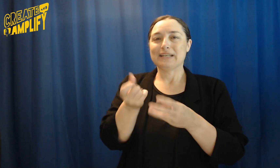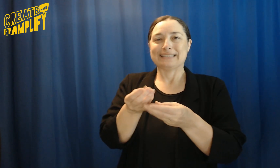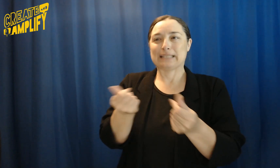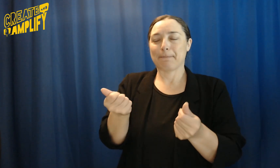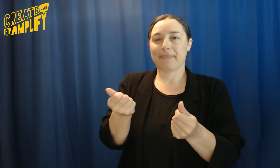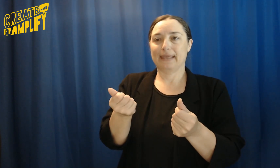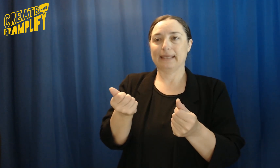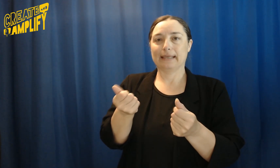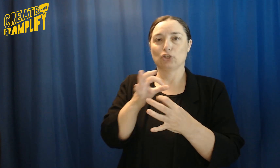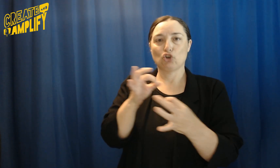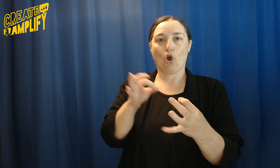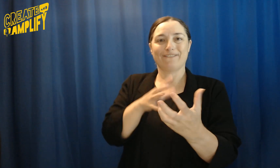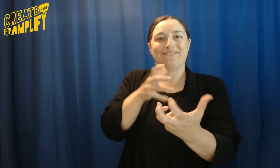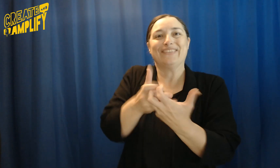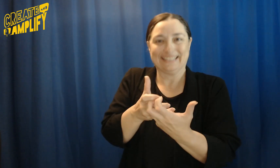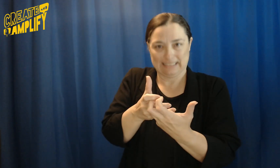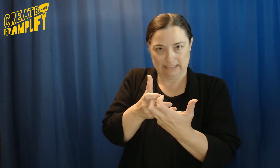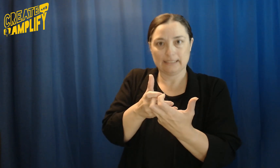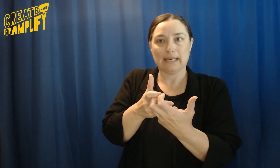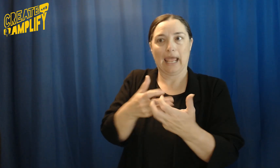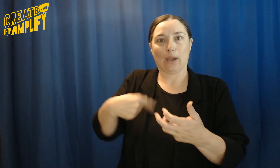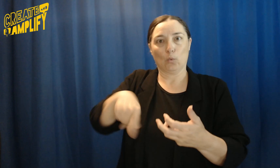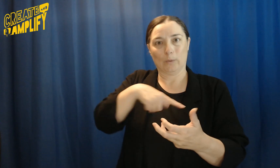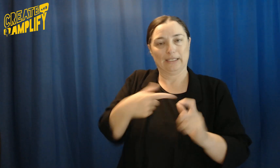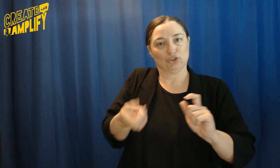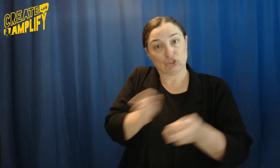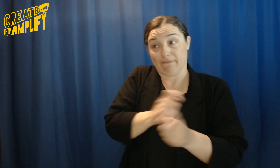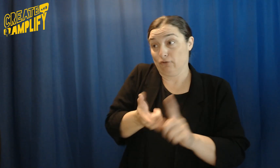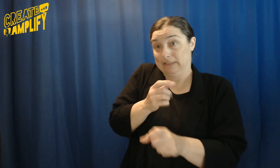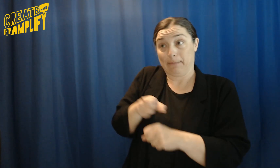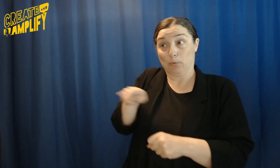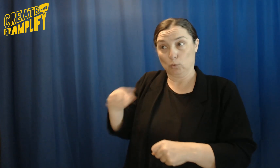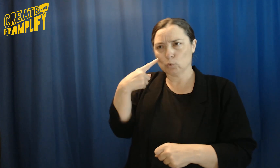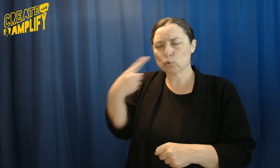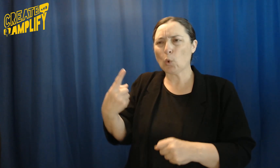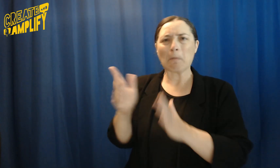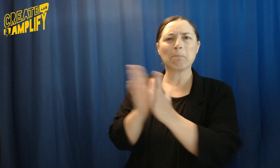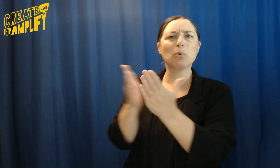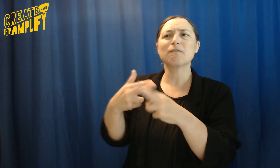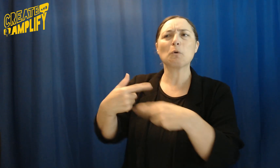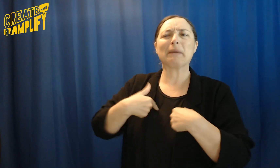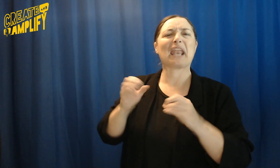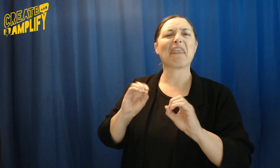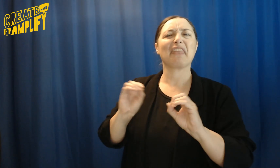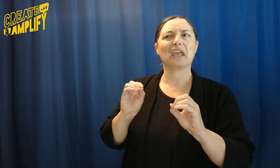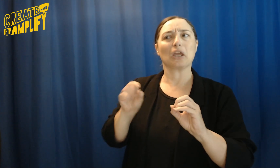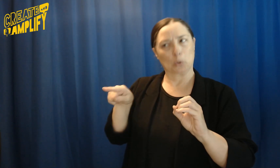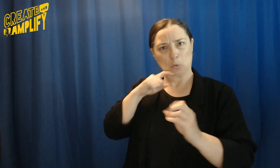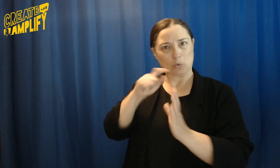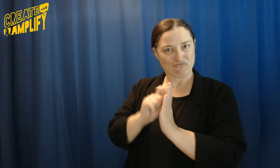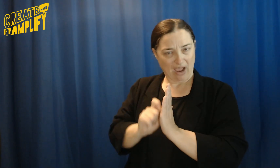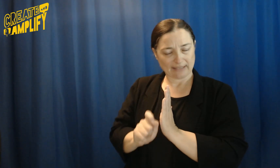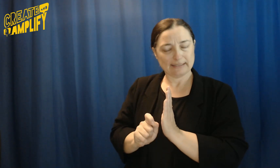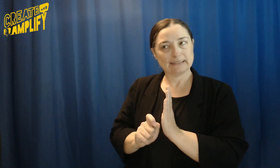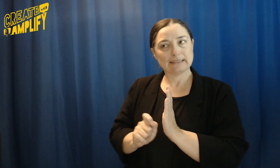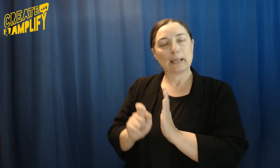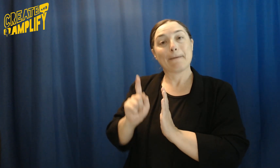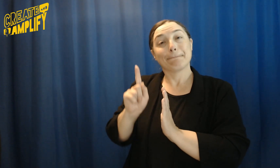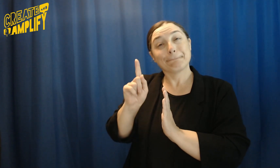change that. So, for example, you were like, there's no book for me, so I'll write it. But with that comes labor.